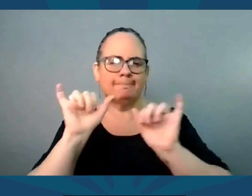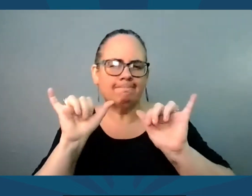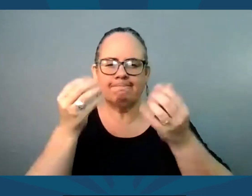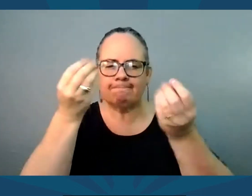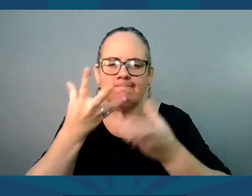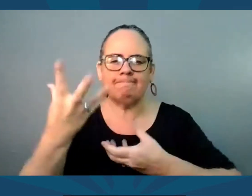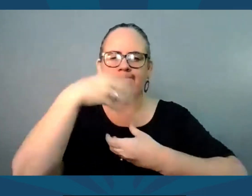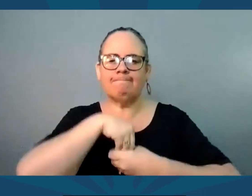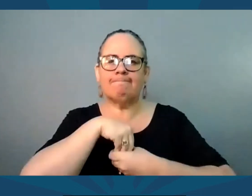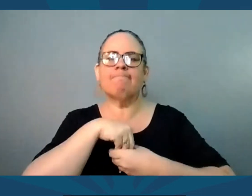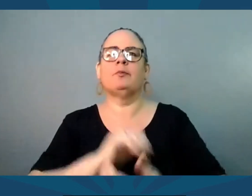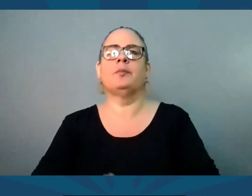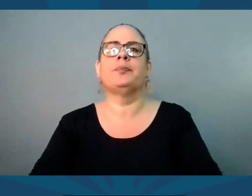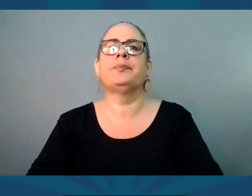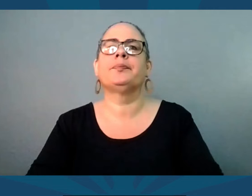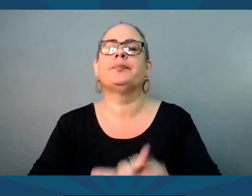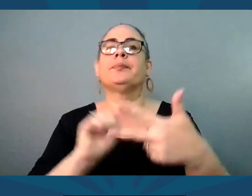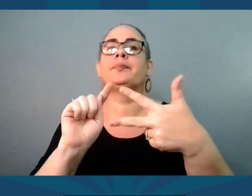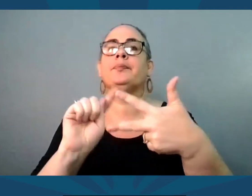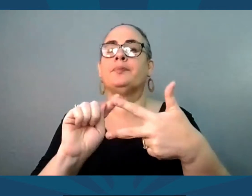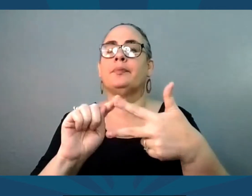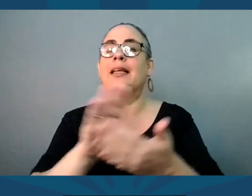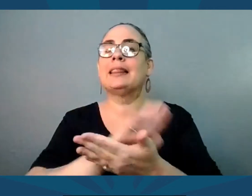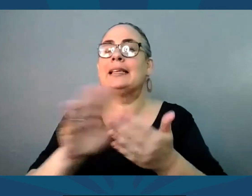and resources so they can vote informed.